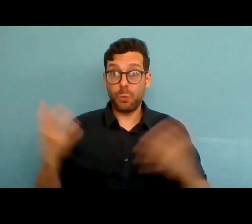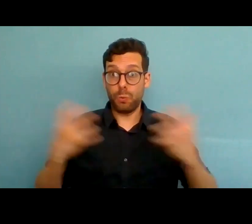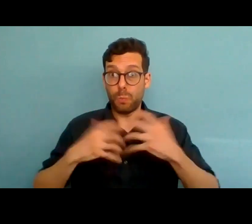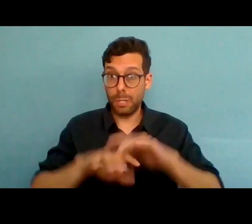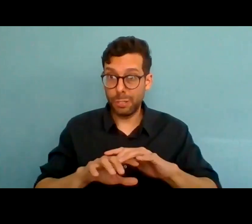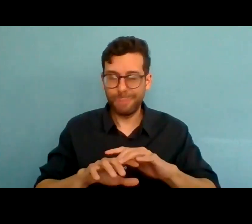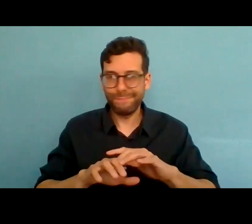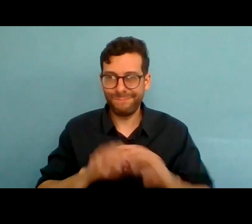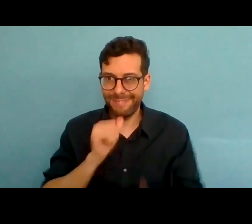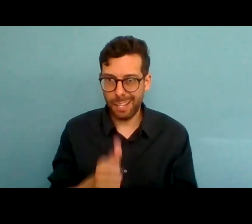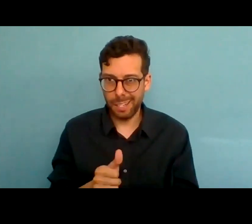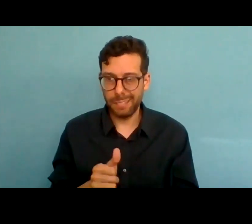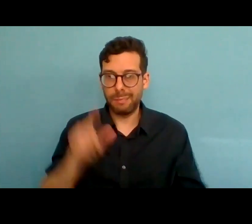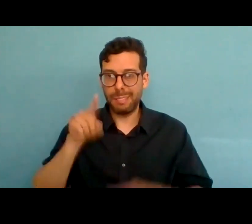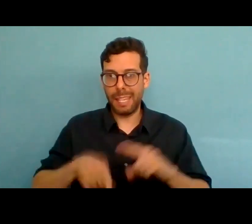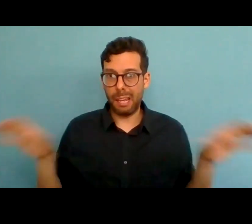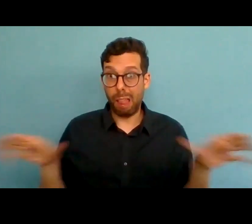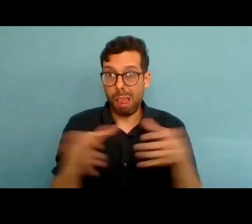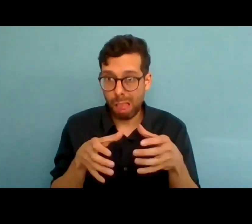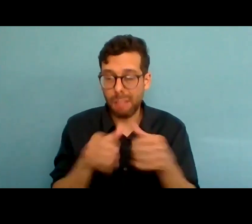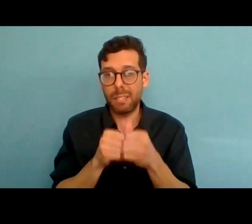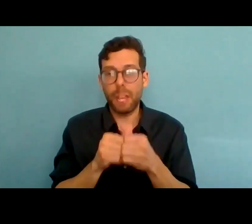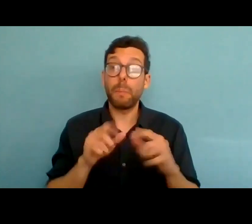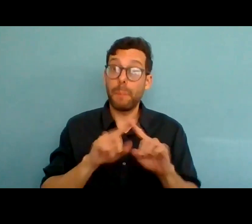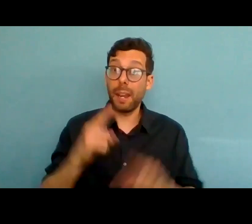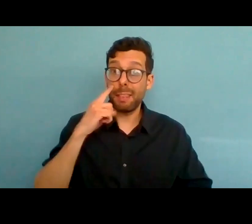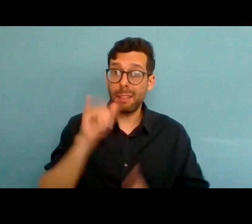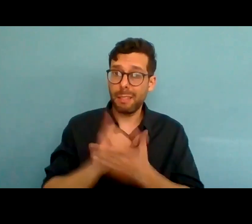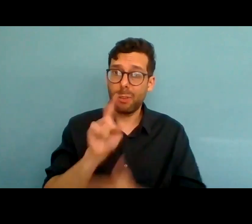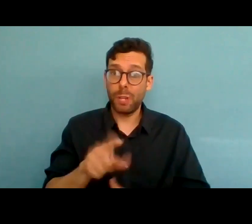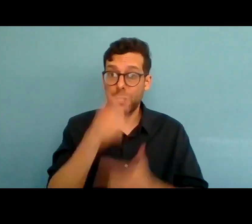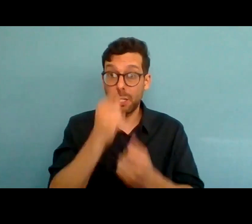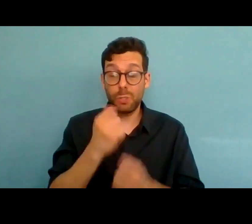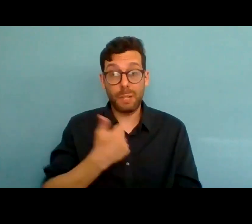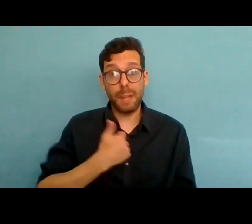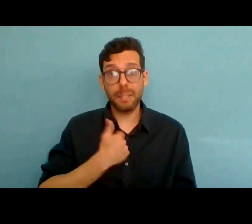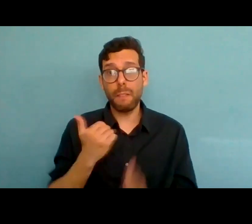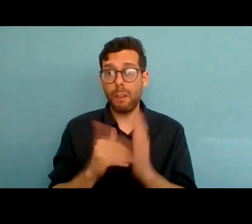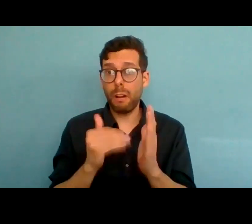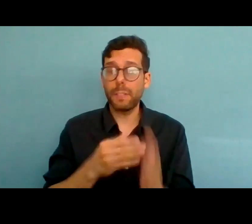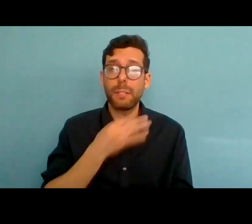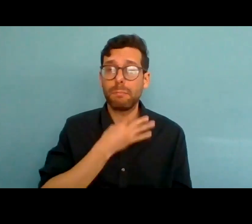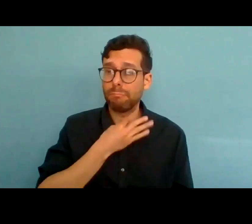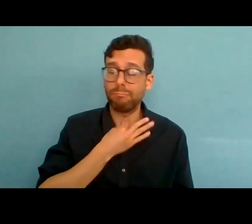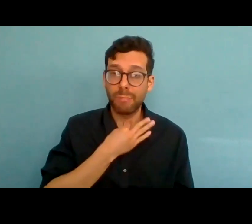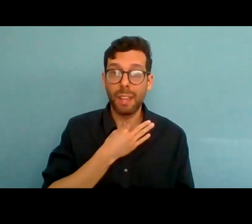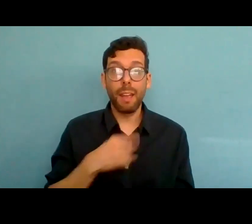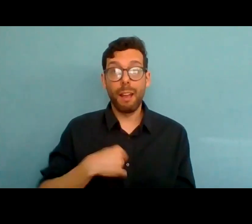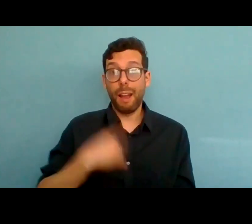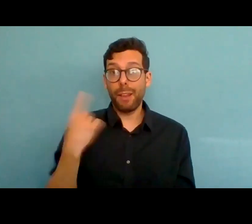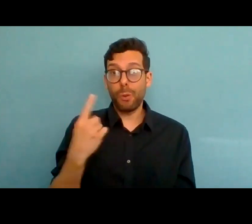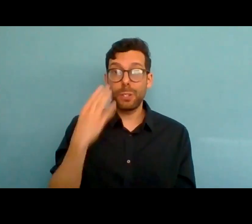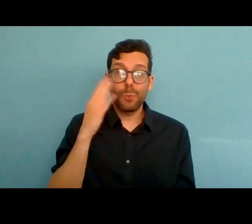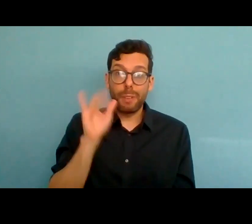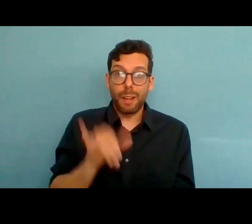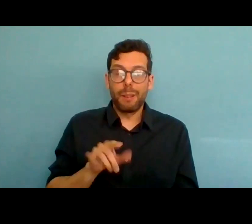at the moment. But I definitely think it's an interesting one. And I've often wondered that same thing myself, because it's actually not something I always knew. And